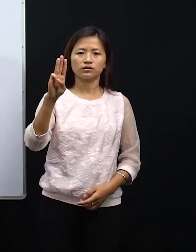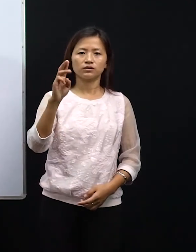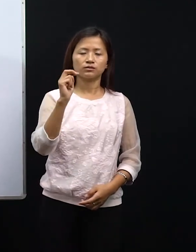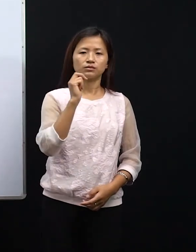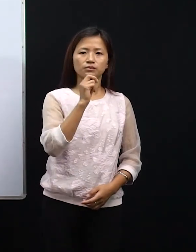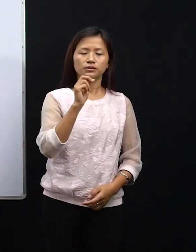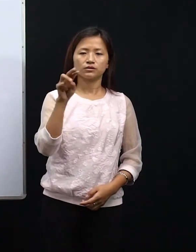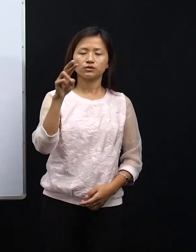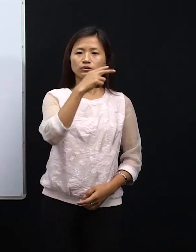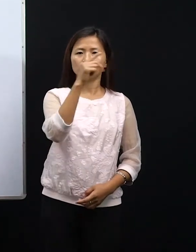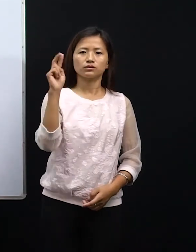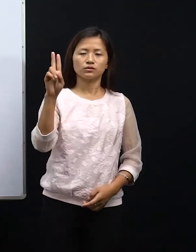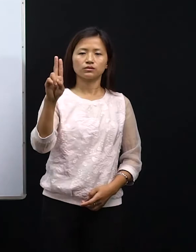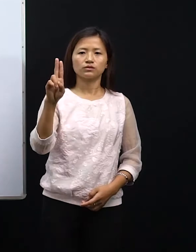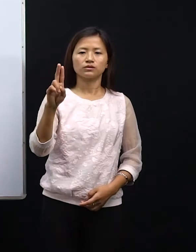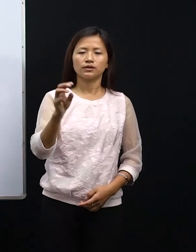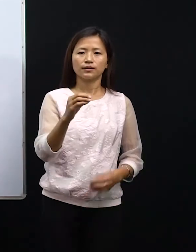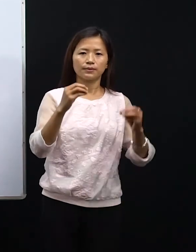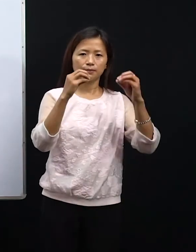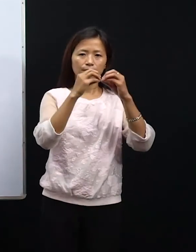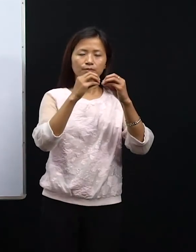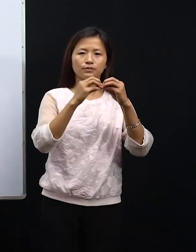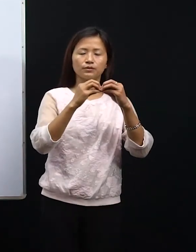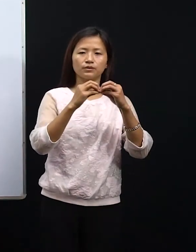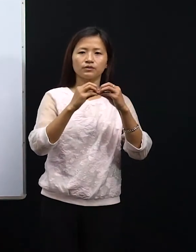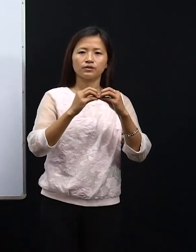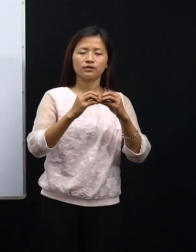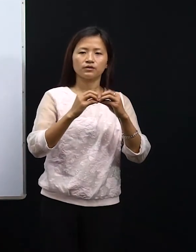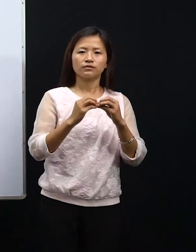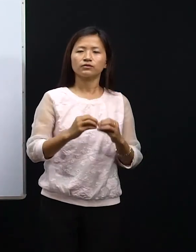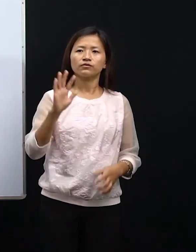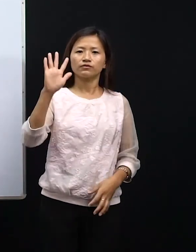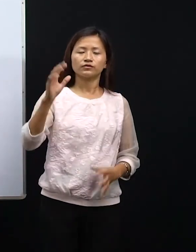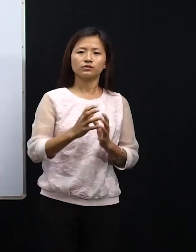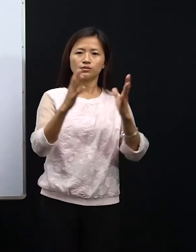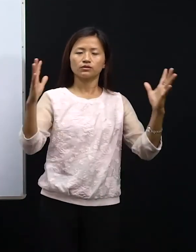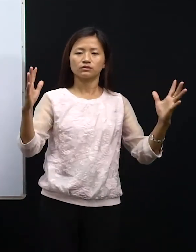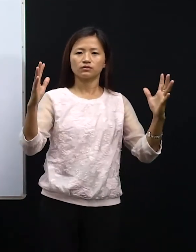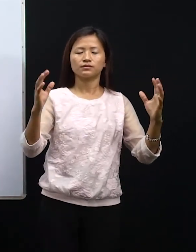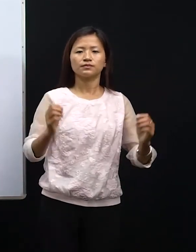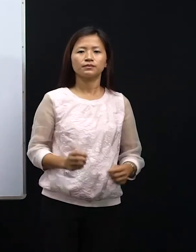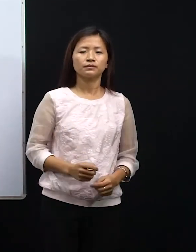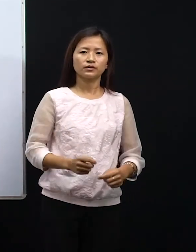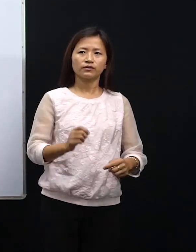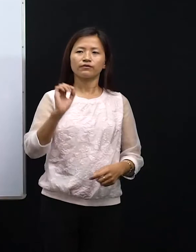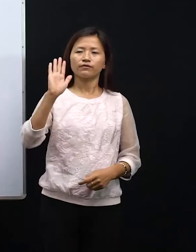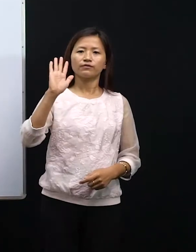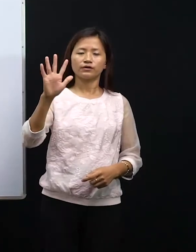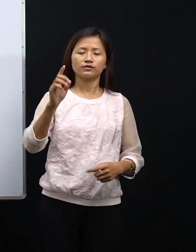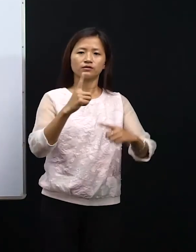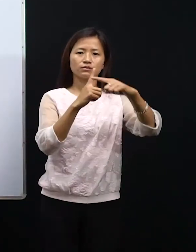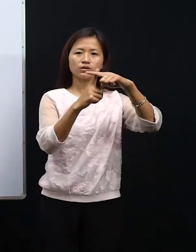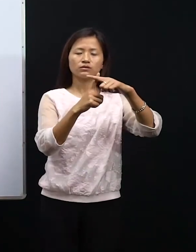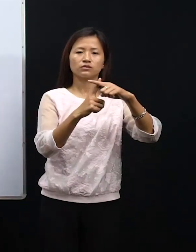B will remain as it is. If you look at the numbers, 5 is bigger and 5 is plus. So you will